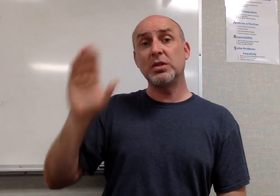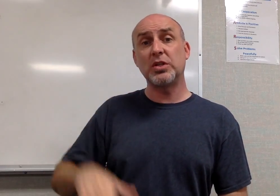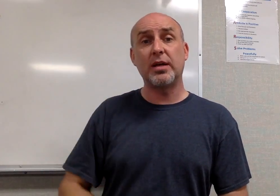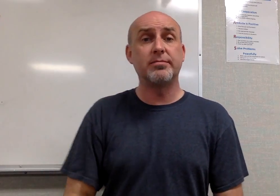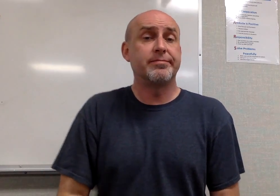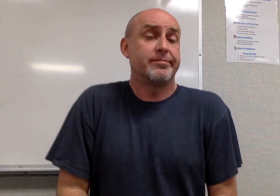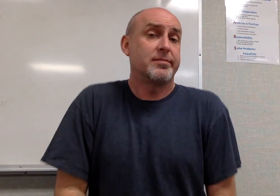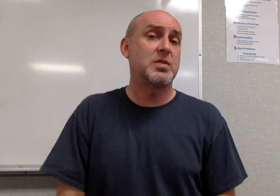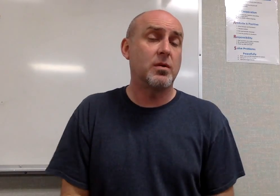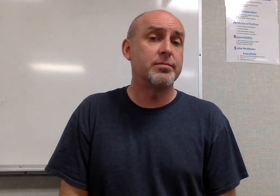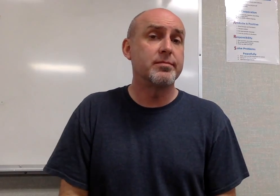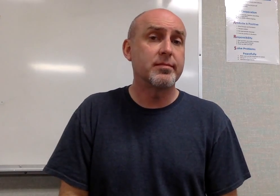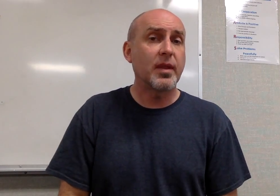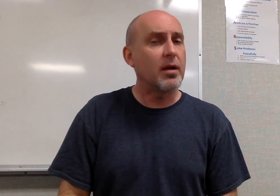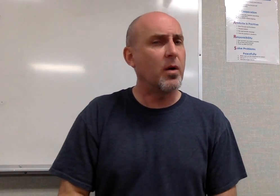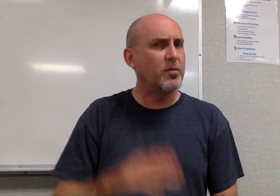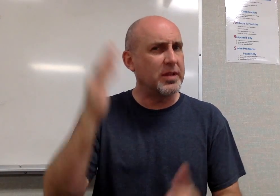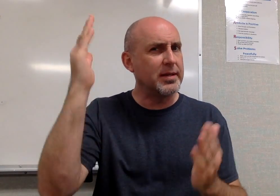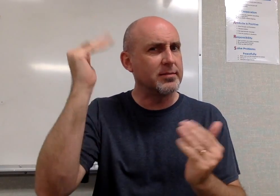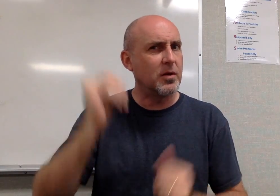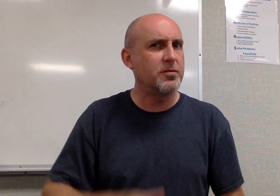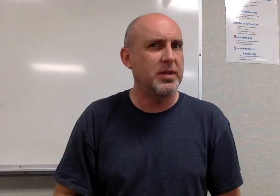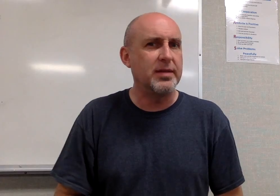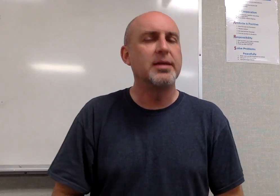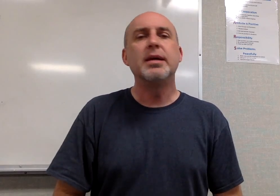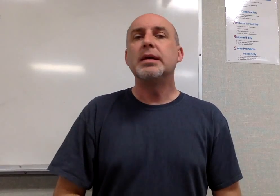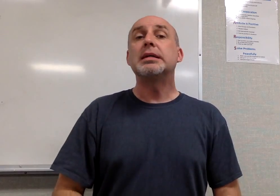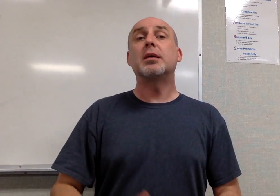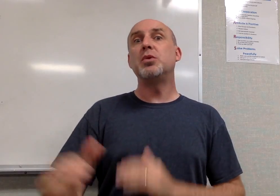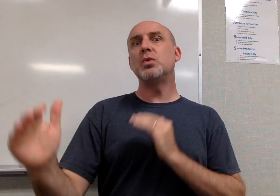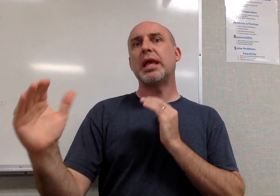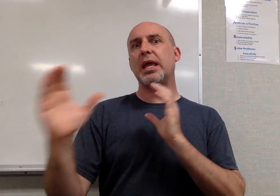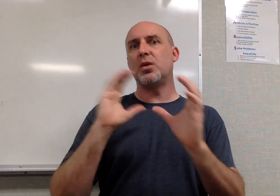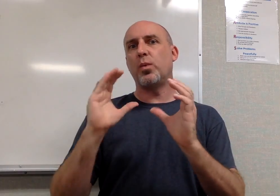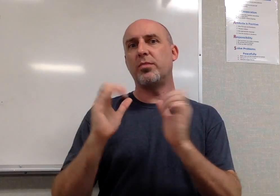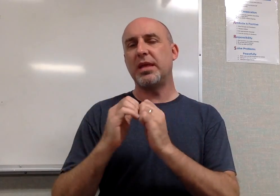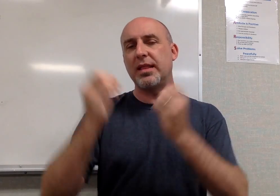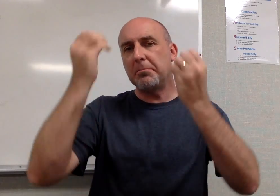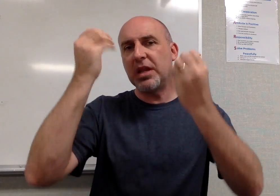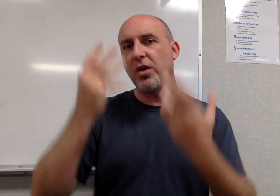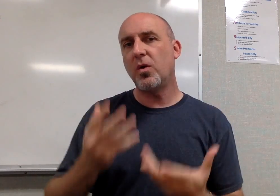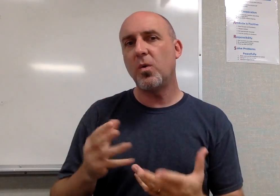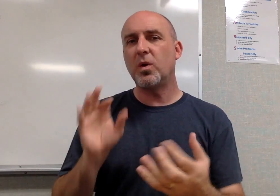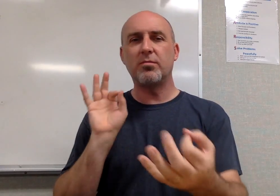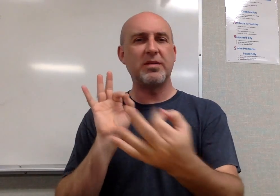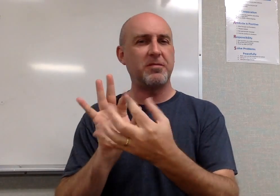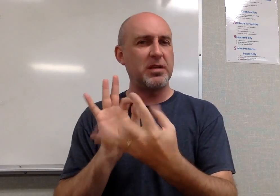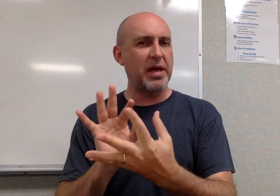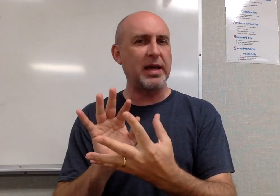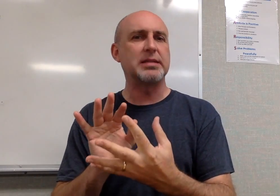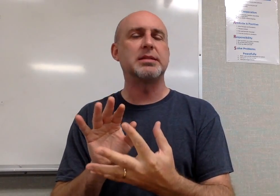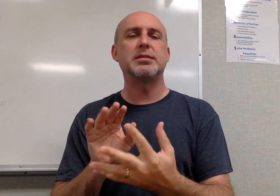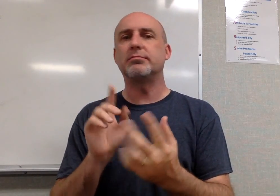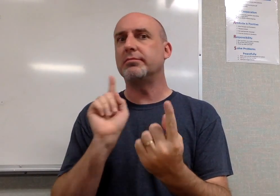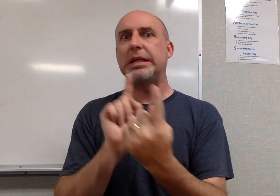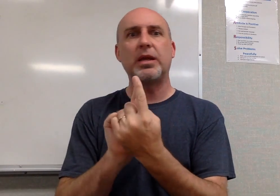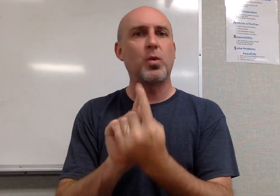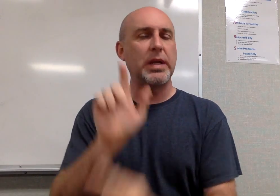child. So hopefully, communicate with me. Let me know, give me feedback. Is this meeting your